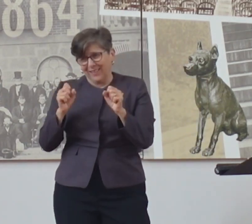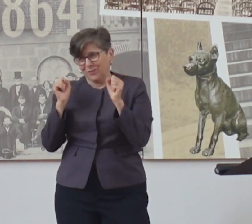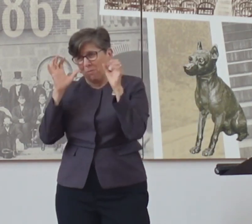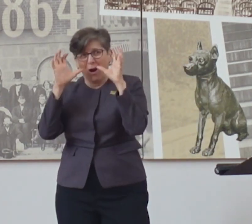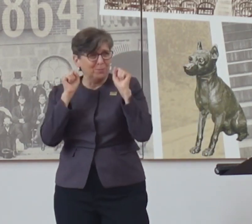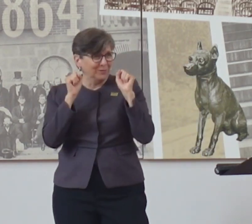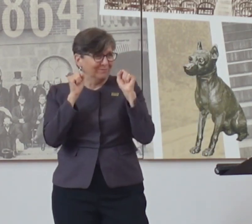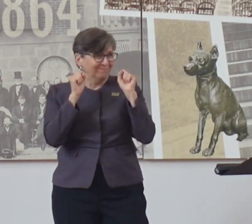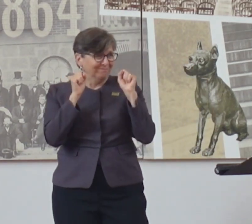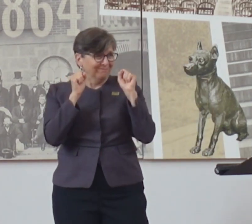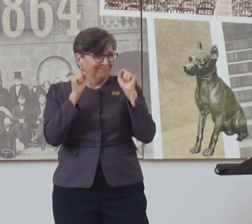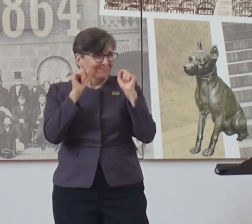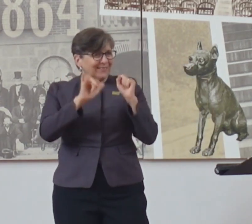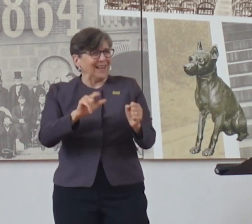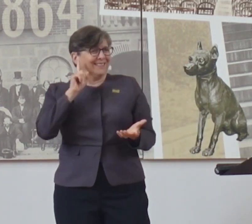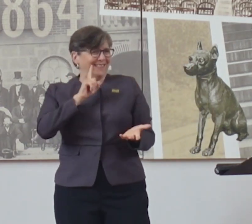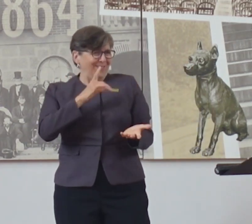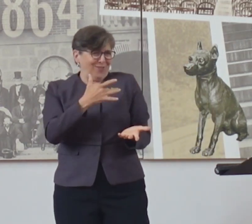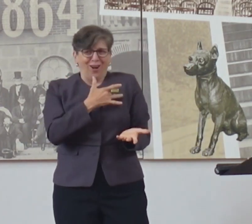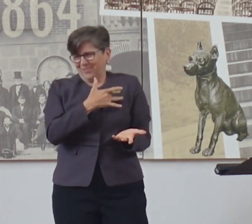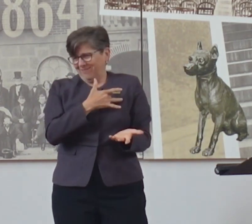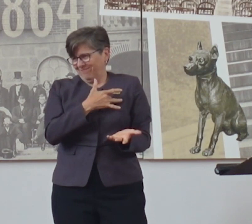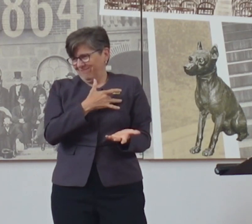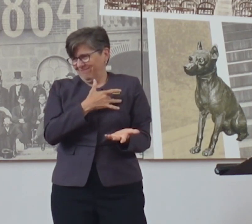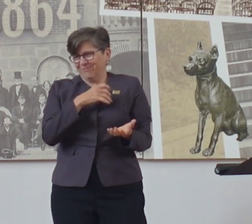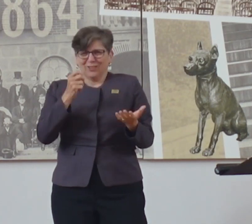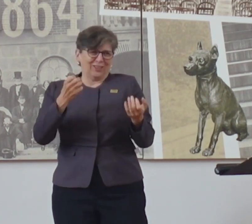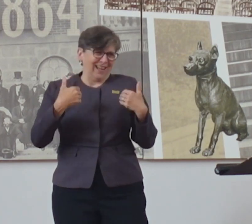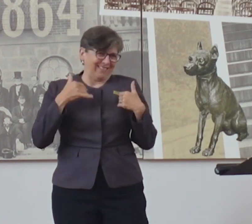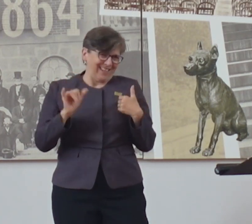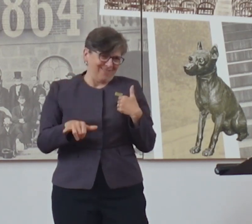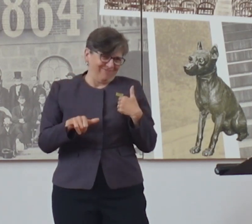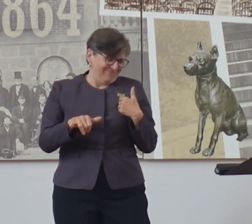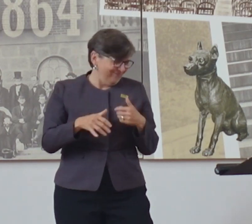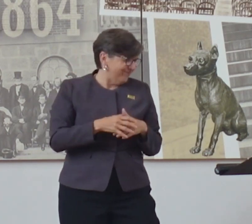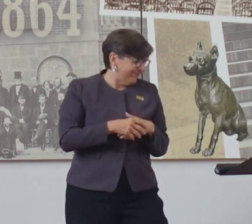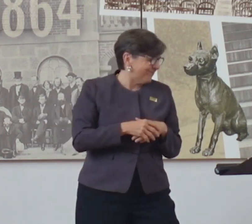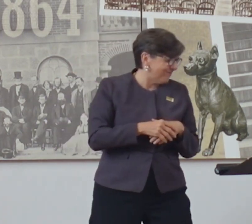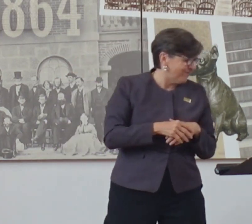through these associations is remarkable. And that speaks to her deaf heart.